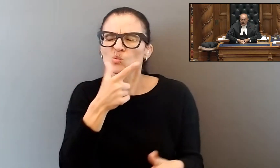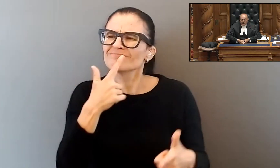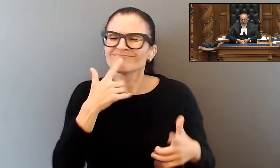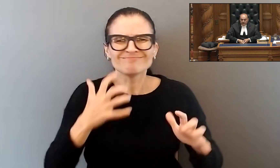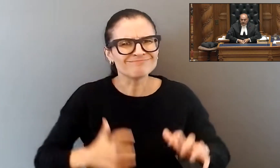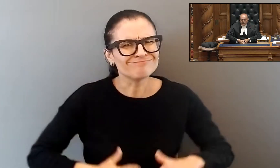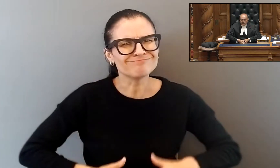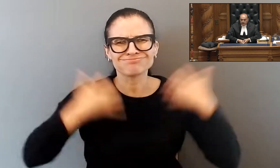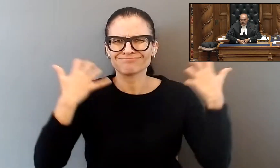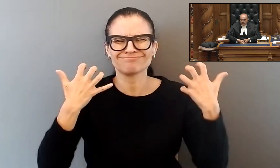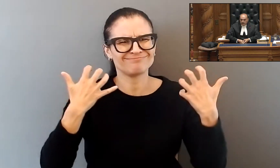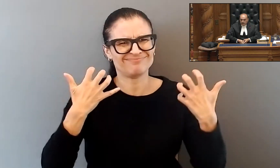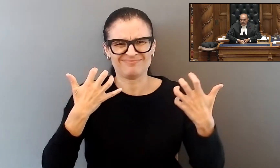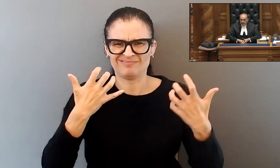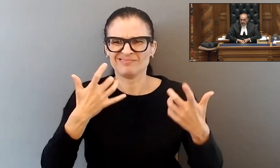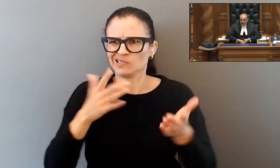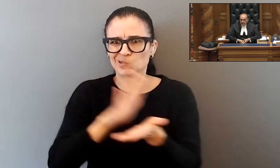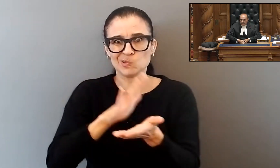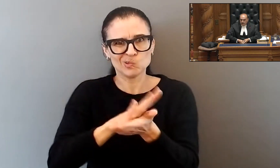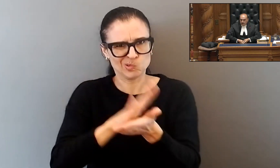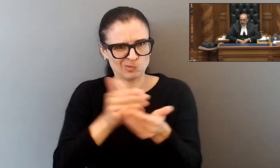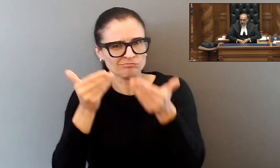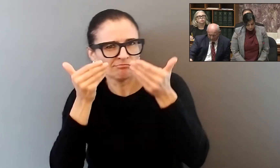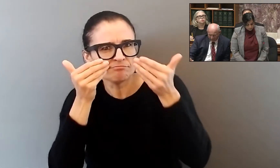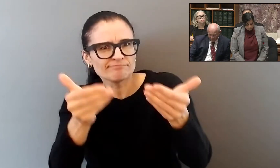Attorney General. Thank you, Mr.